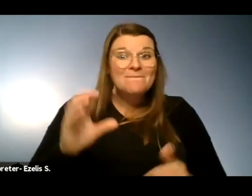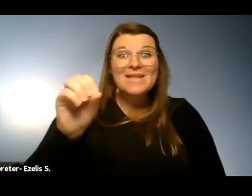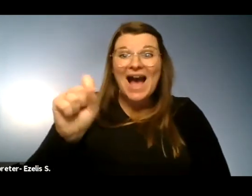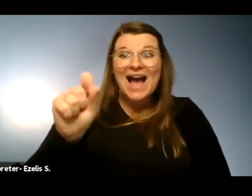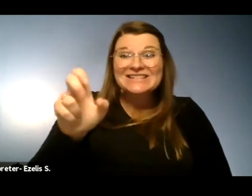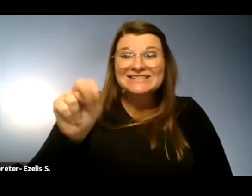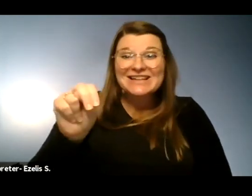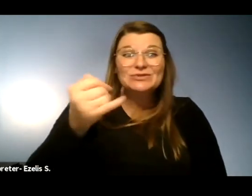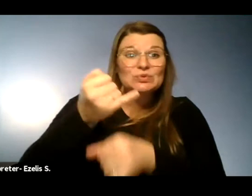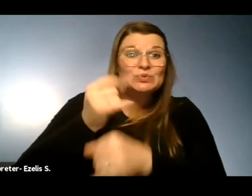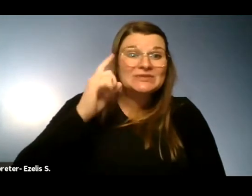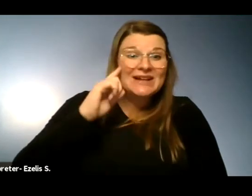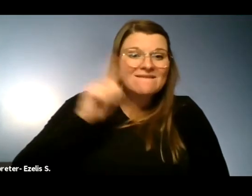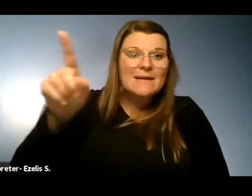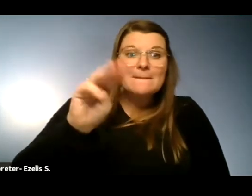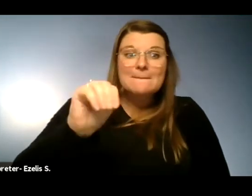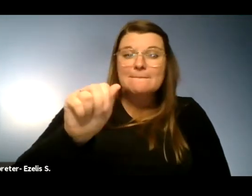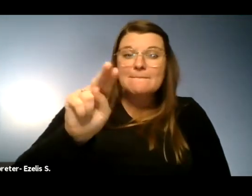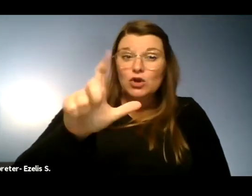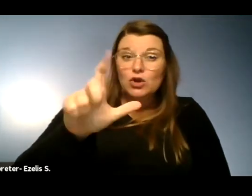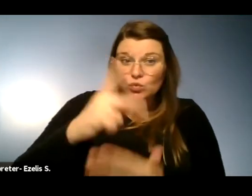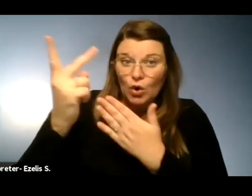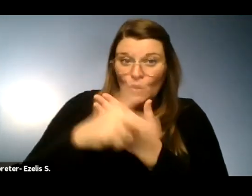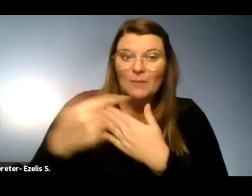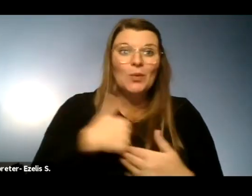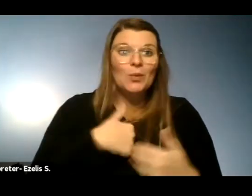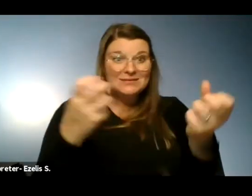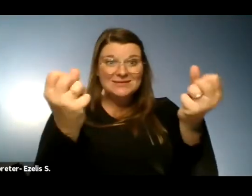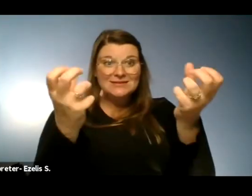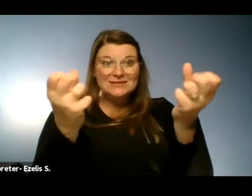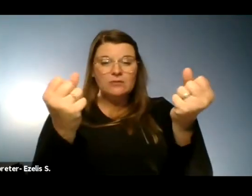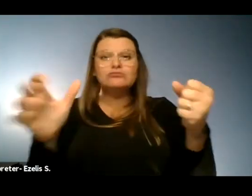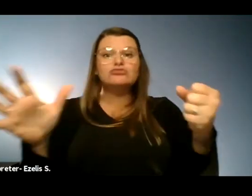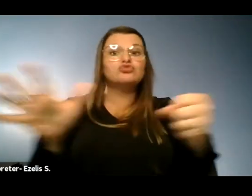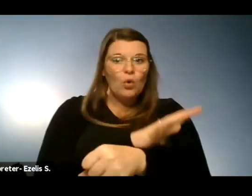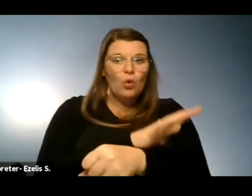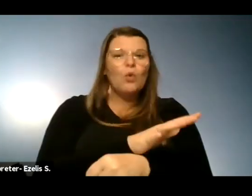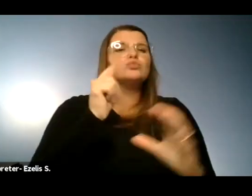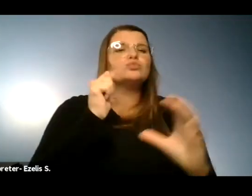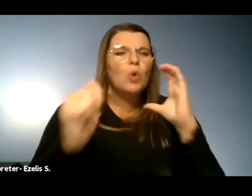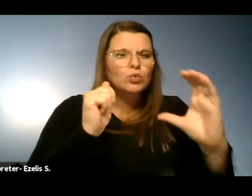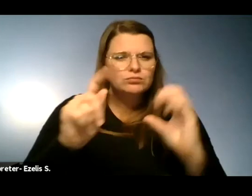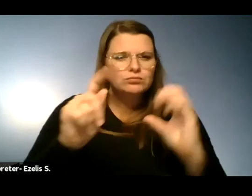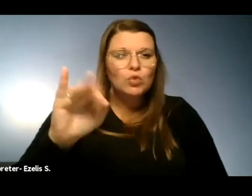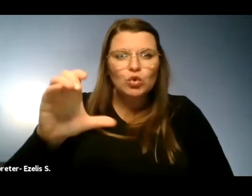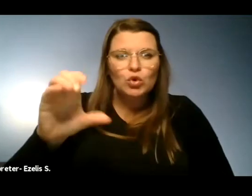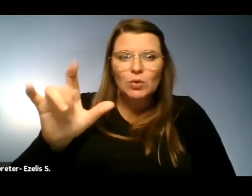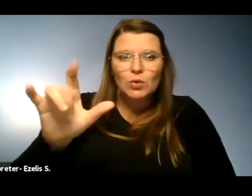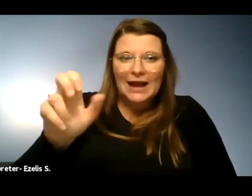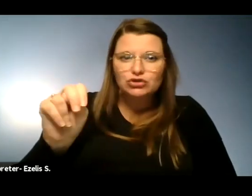for the Deaf, and that was a manual program where we signed. It was a total communication program.